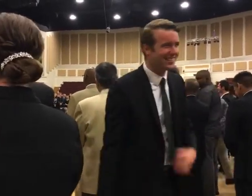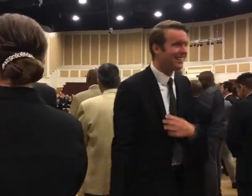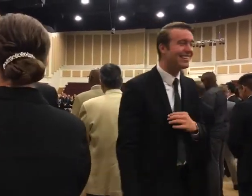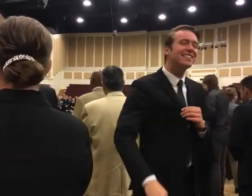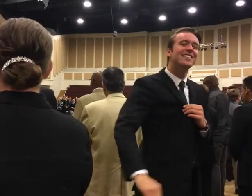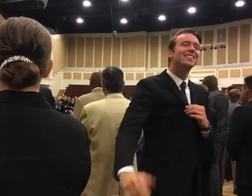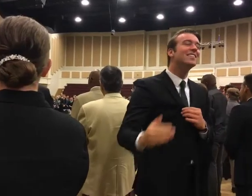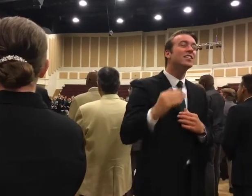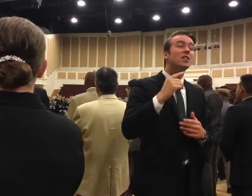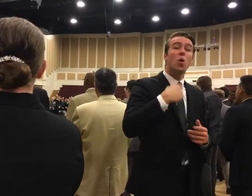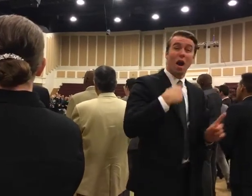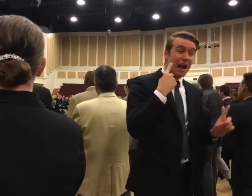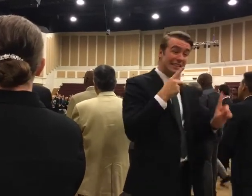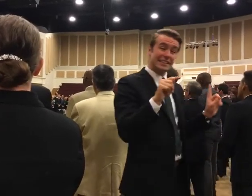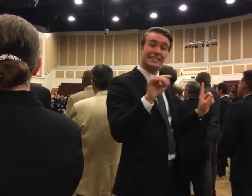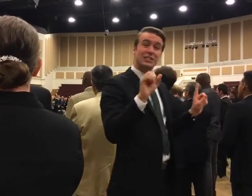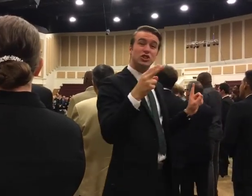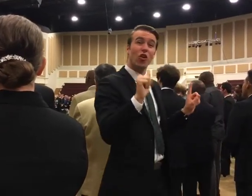You know what I've seen Tashana do?